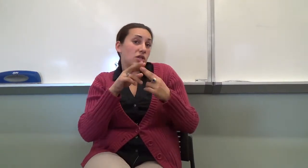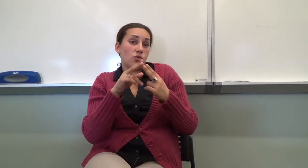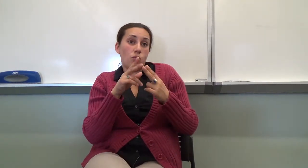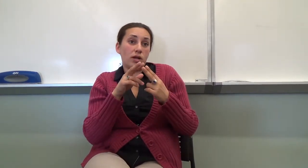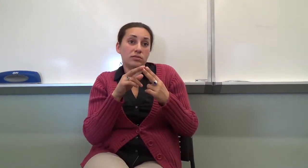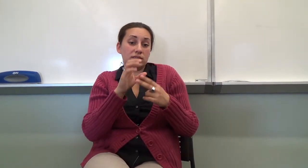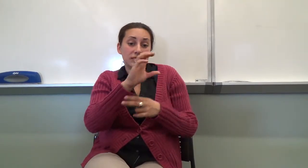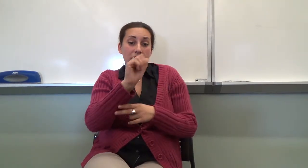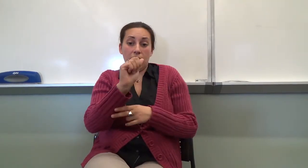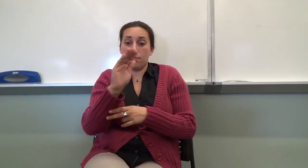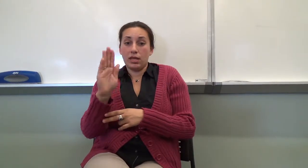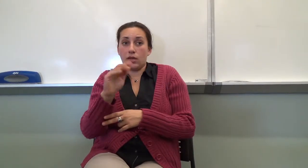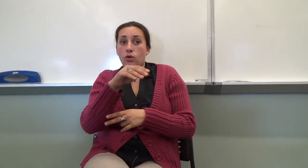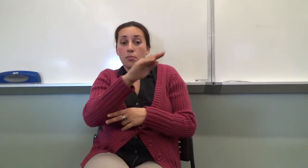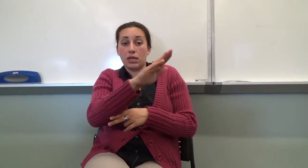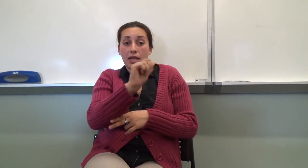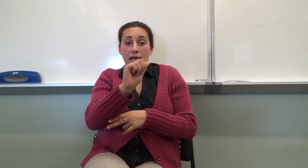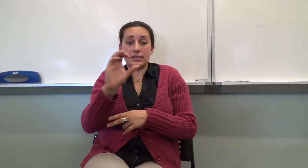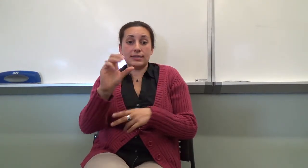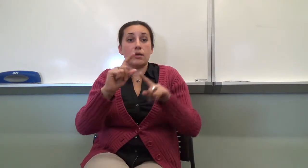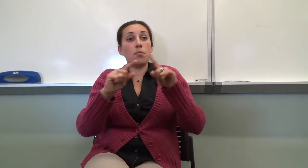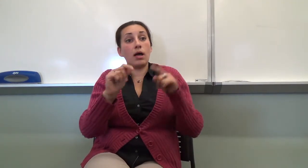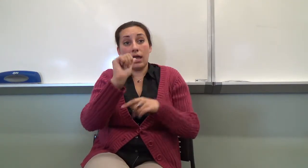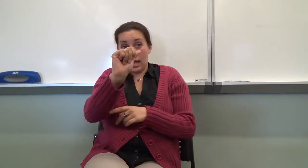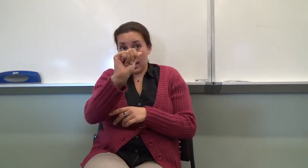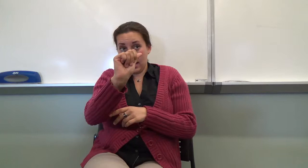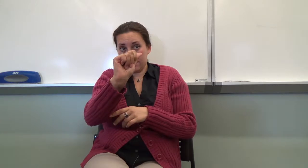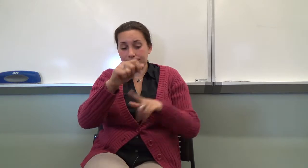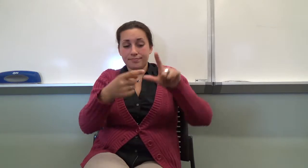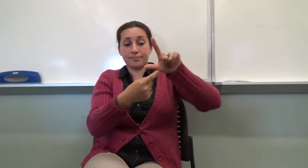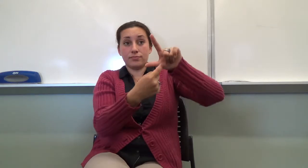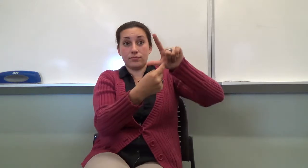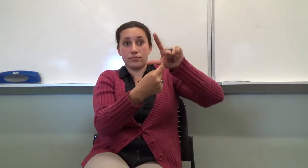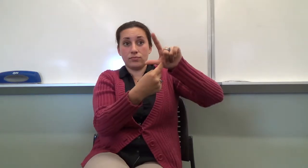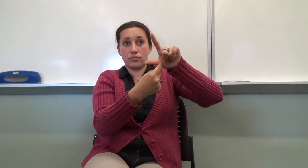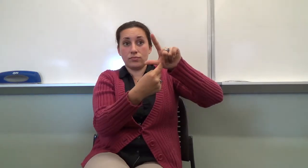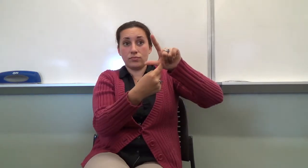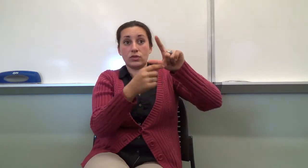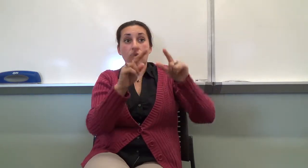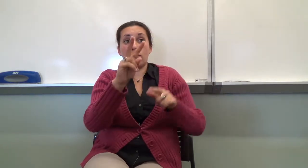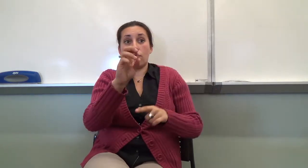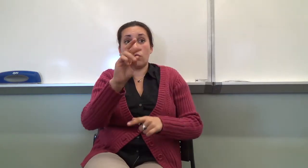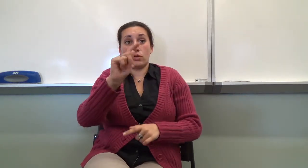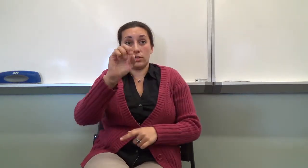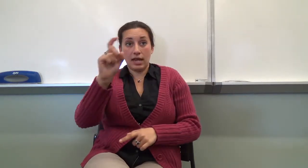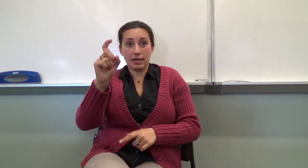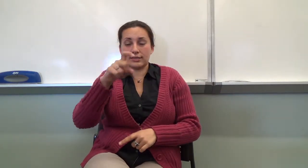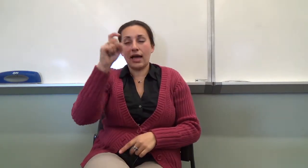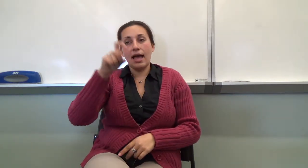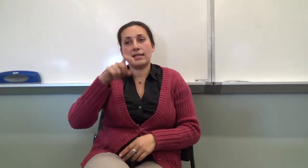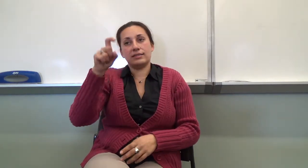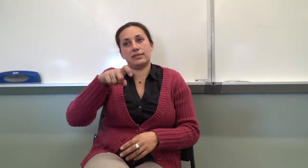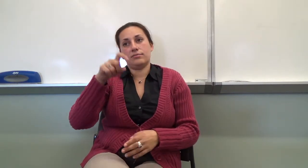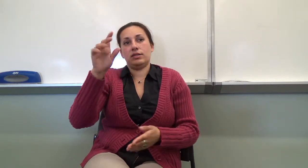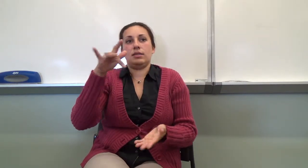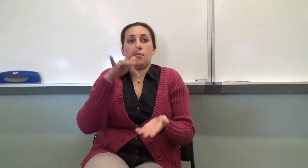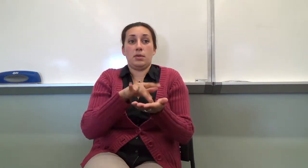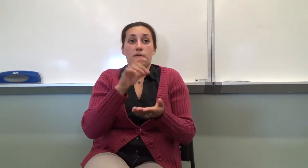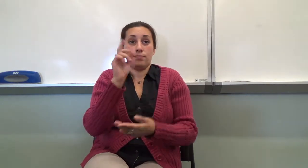lowercase x. And then they will say, oh, we can also call that angle X. And that's fine. So you see both